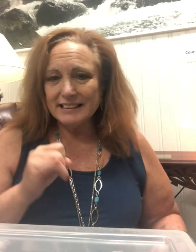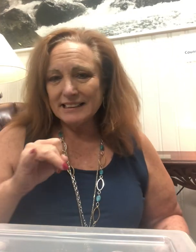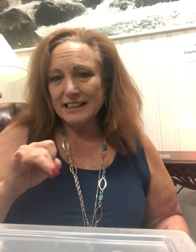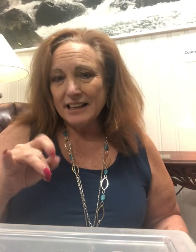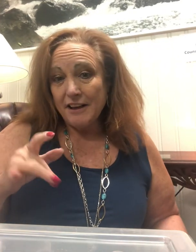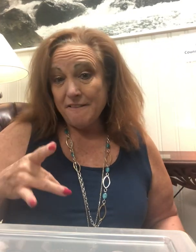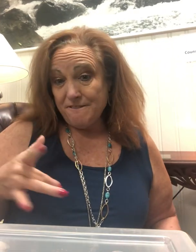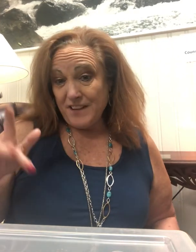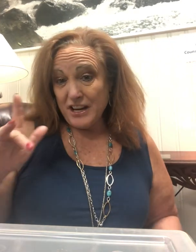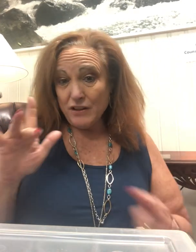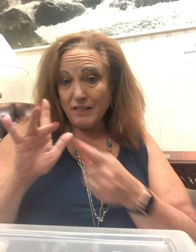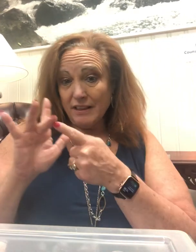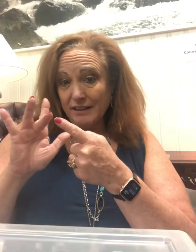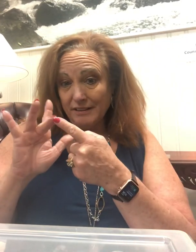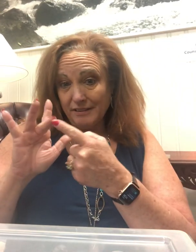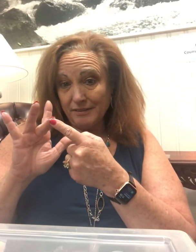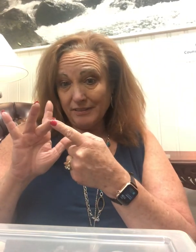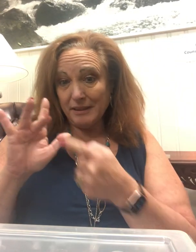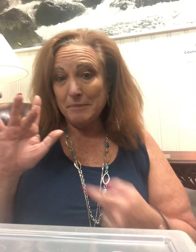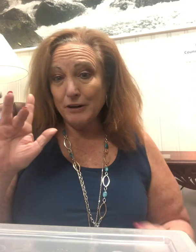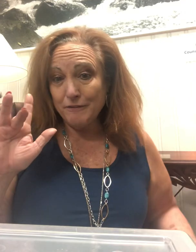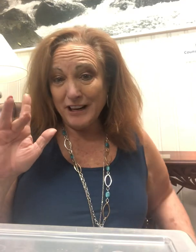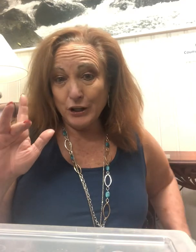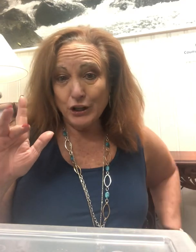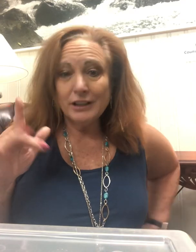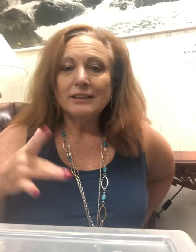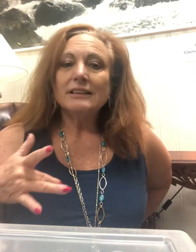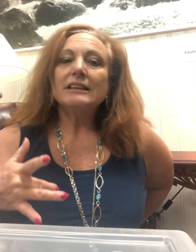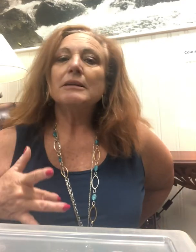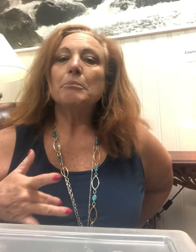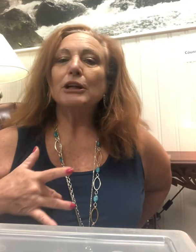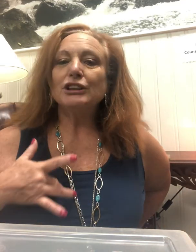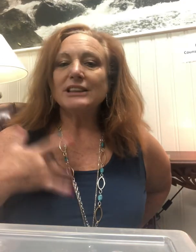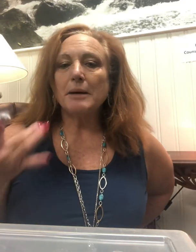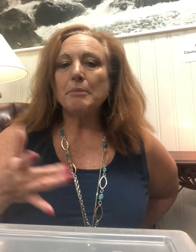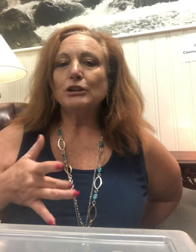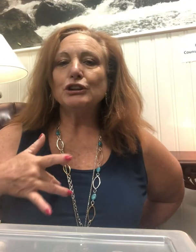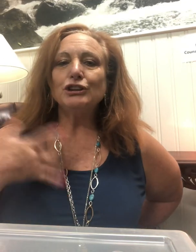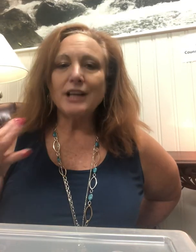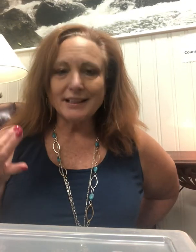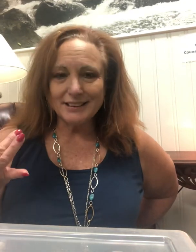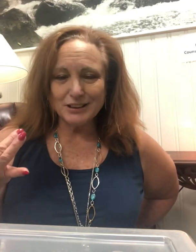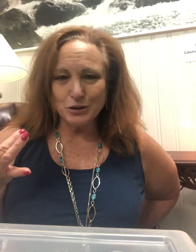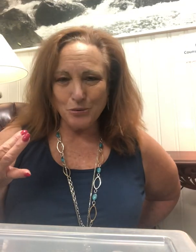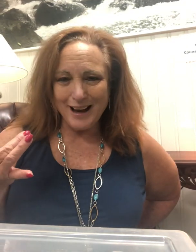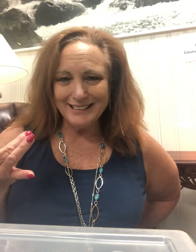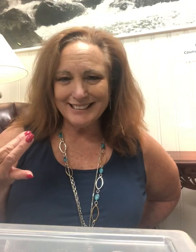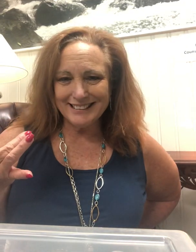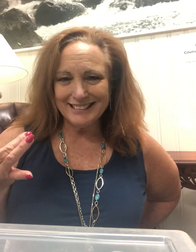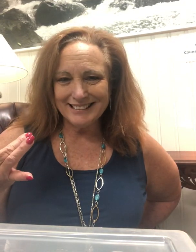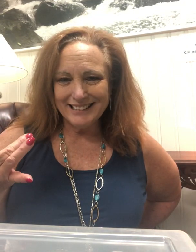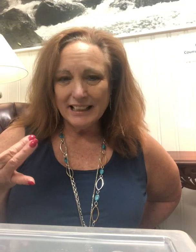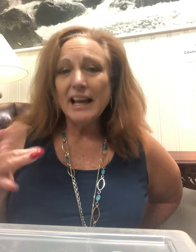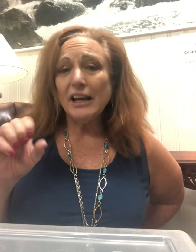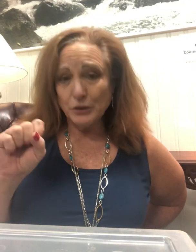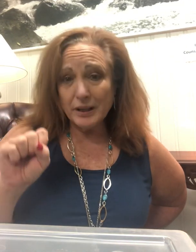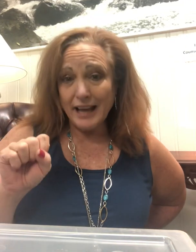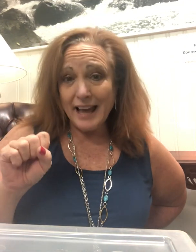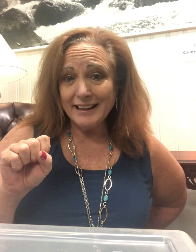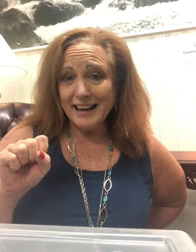is feel, the middle finger brushes up on your chest twice, and you can add an